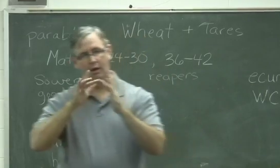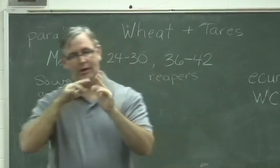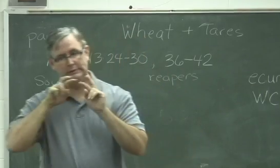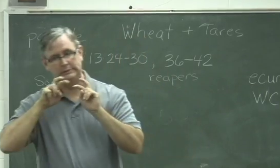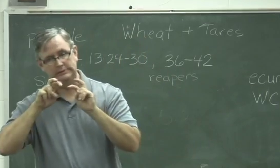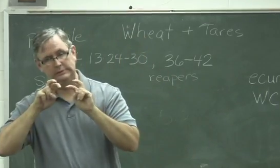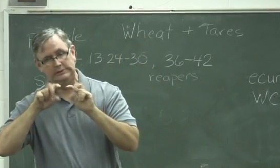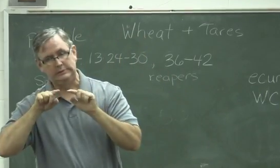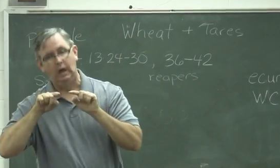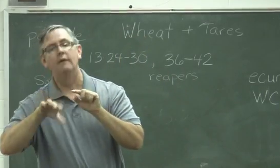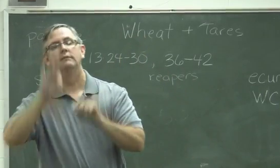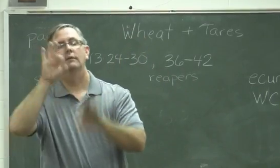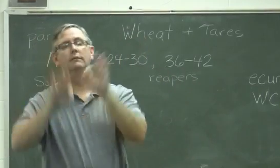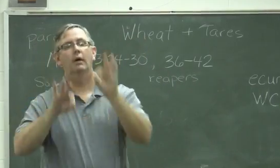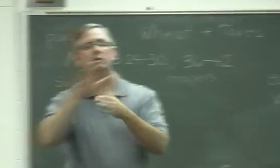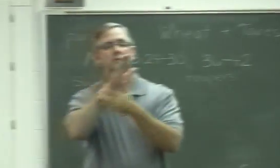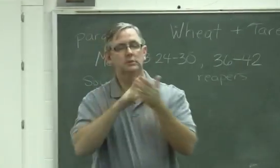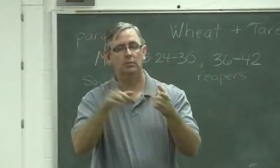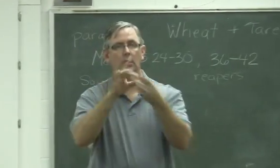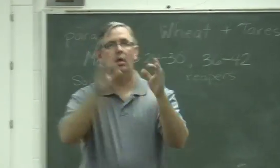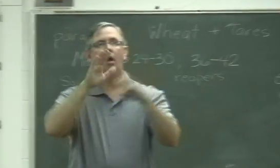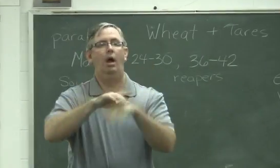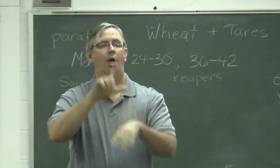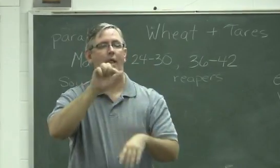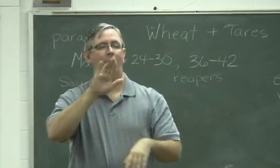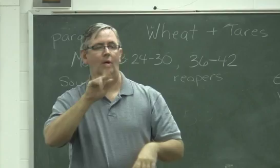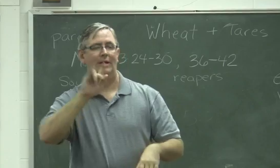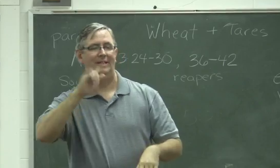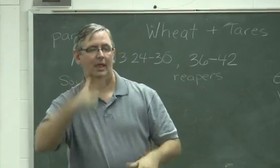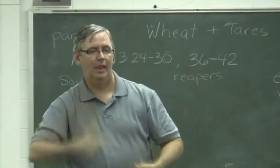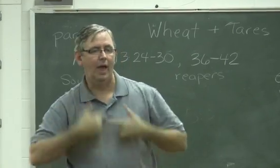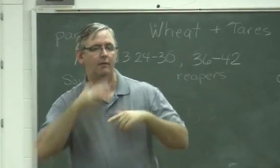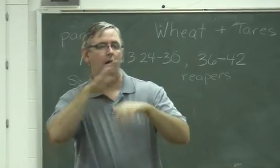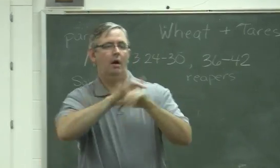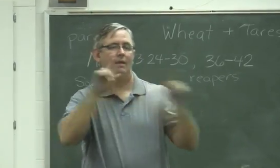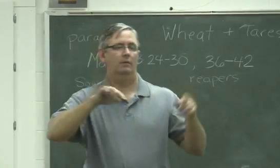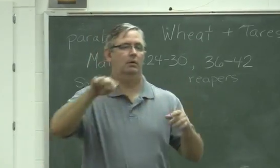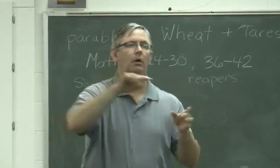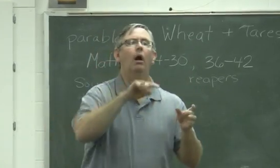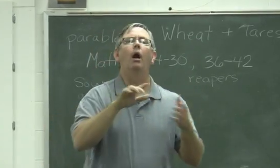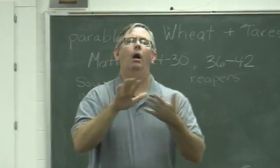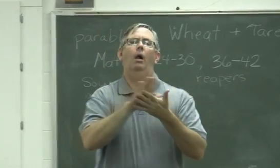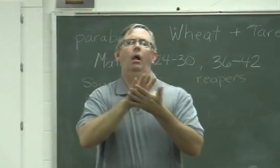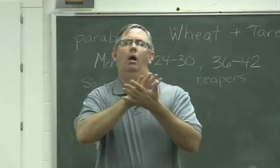not. I even looked on his website, like on Larry, and about